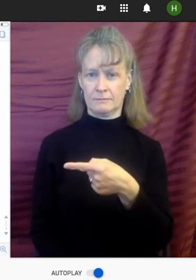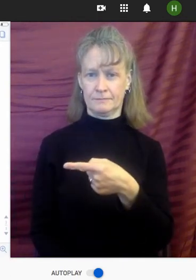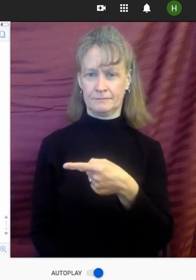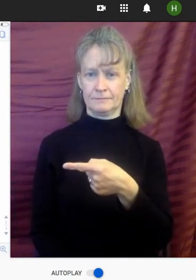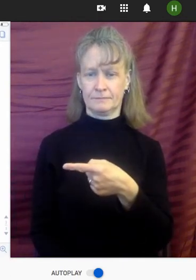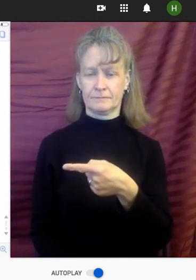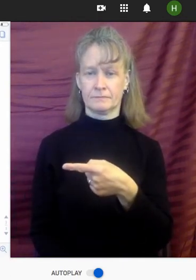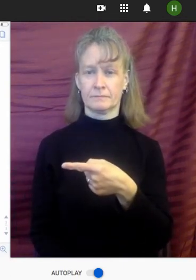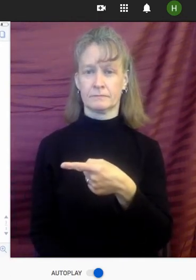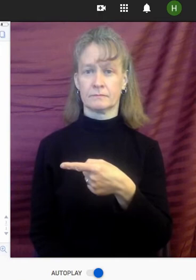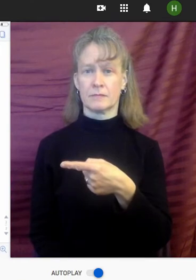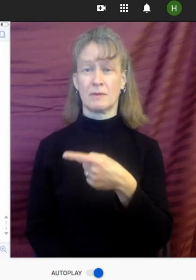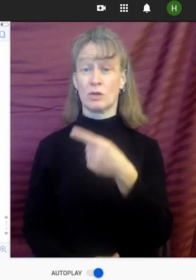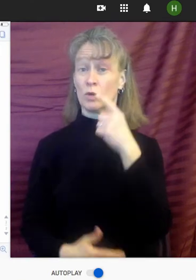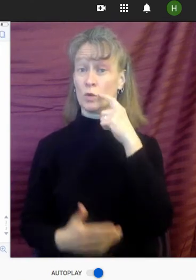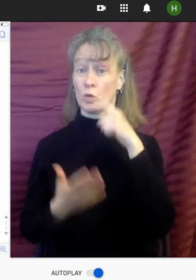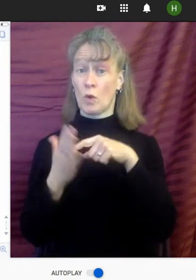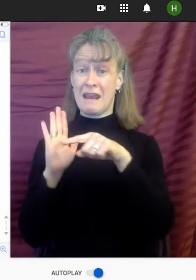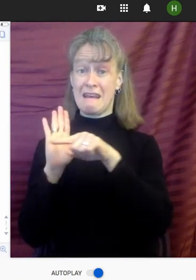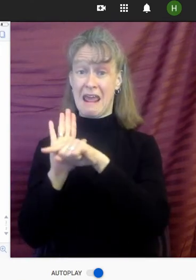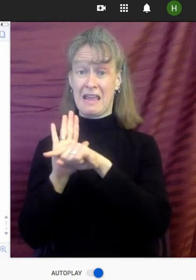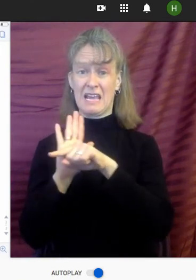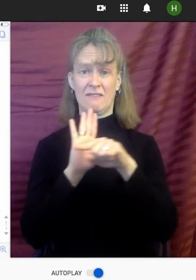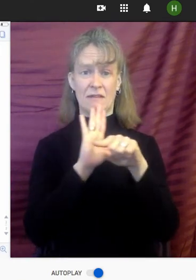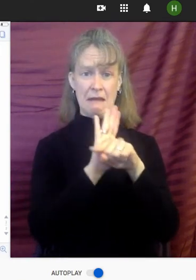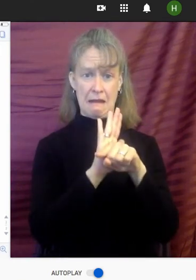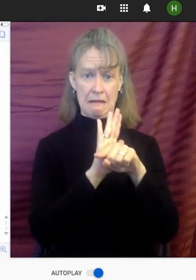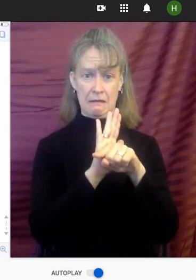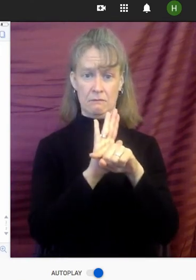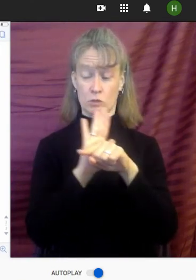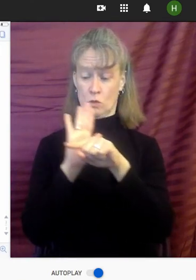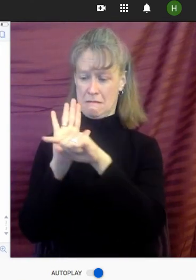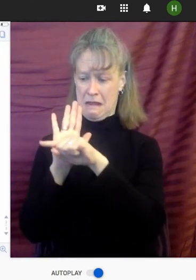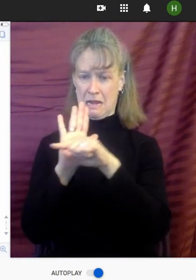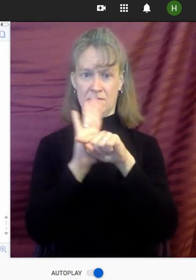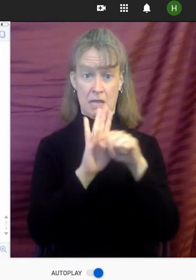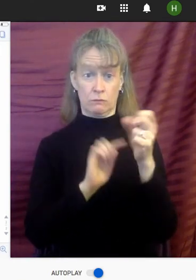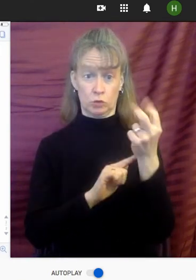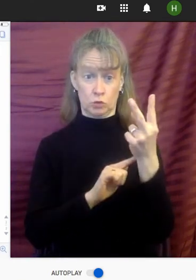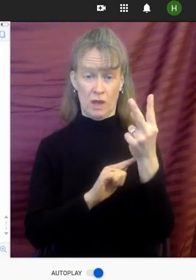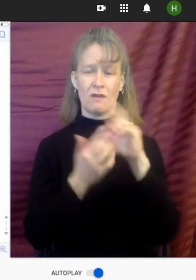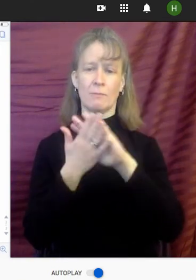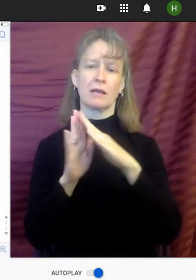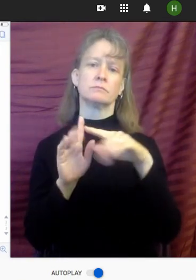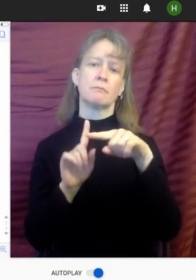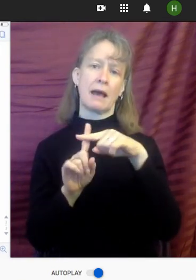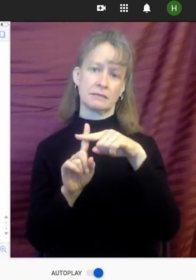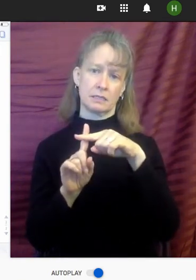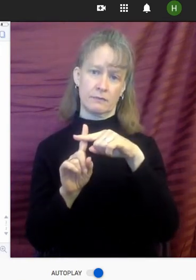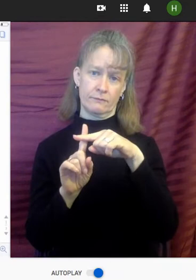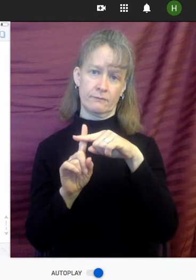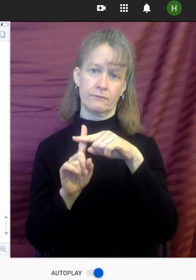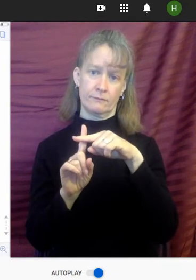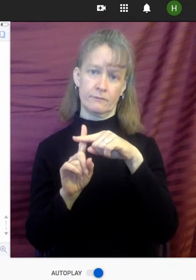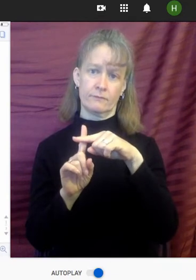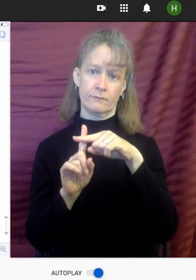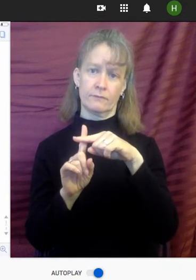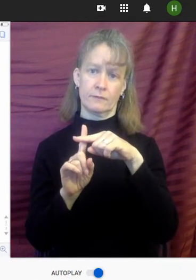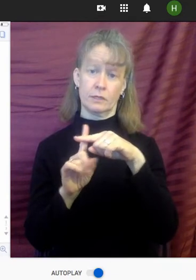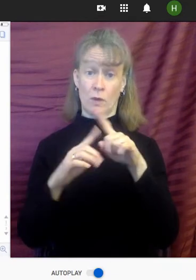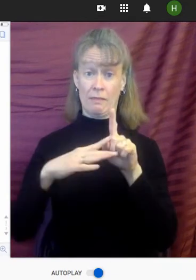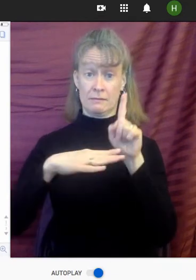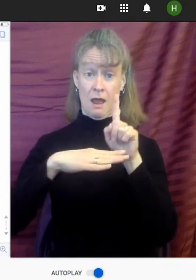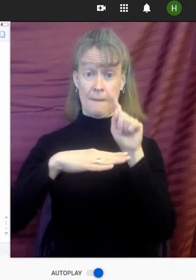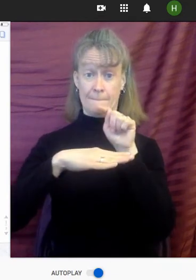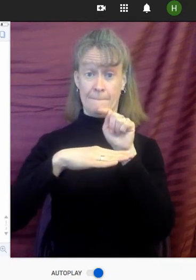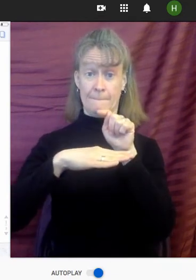2 negatives, so negative 12, will make a positive. So on the top,